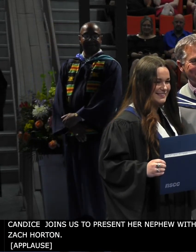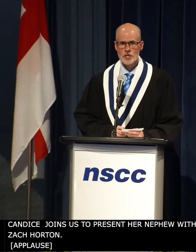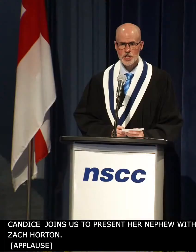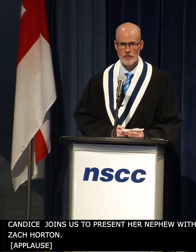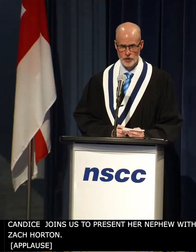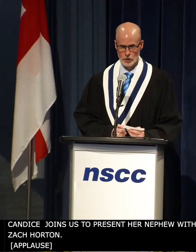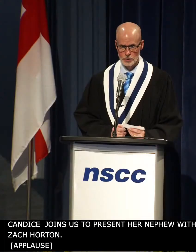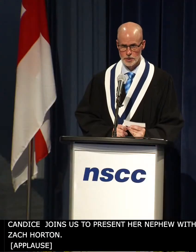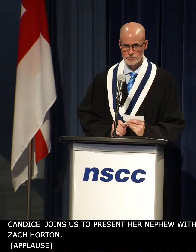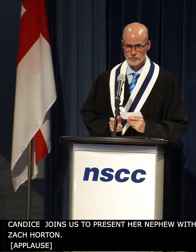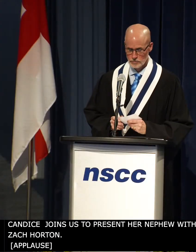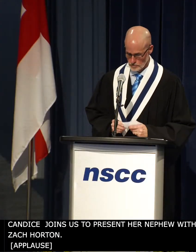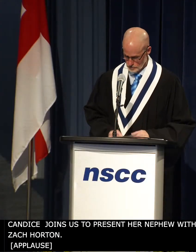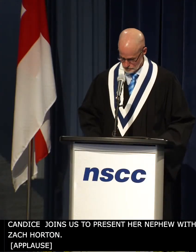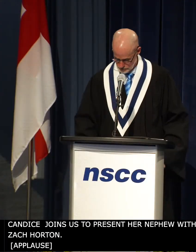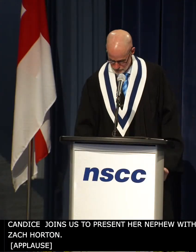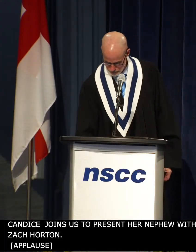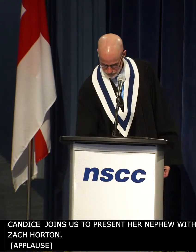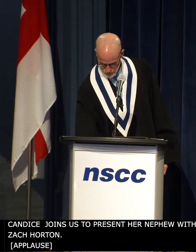Evan Sheffield.